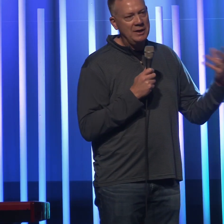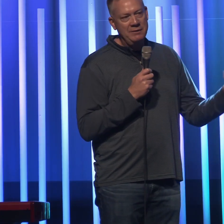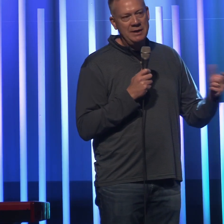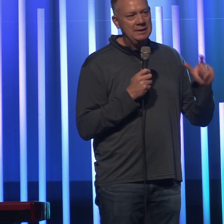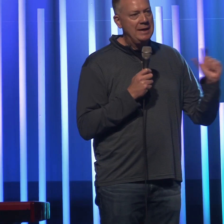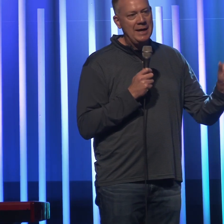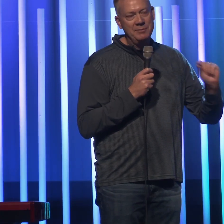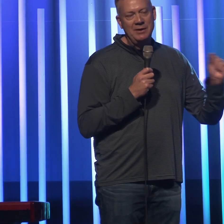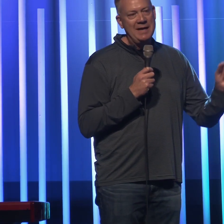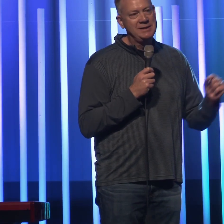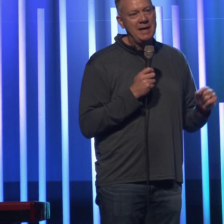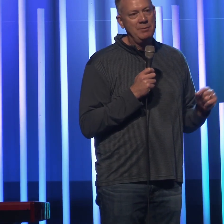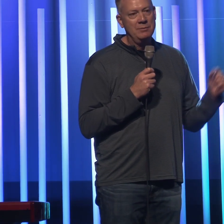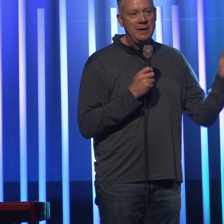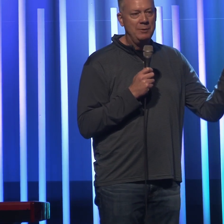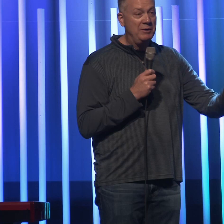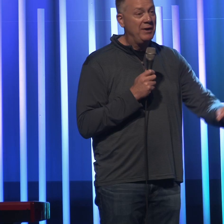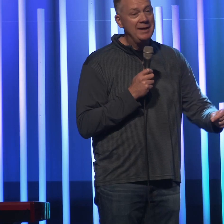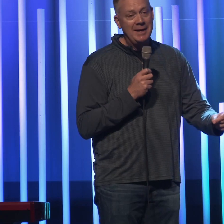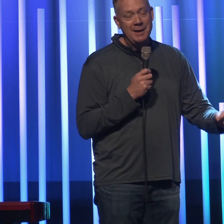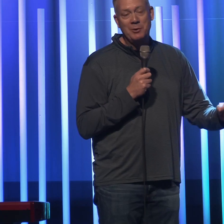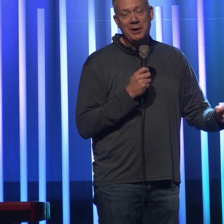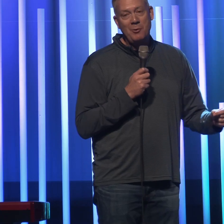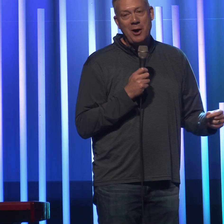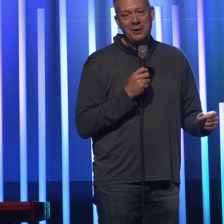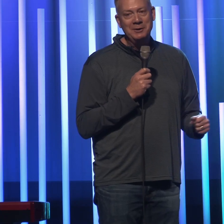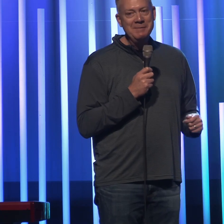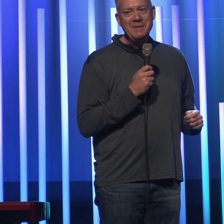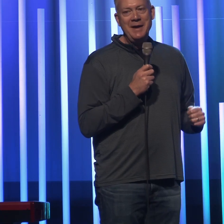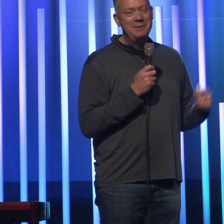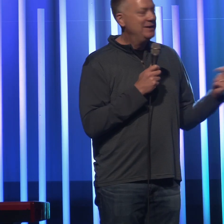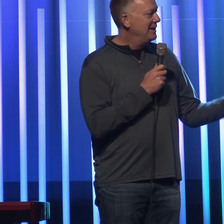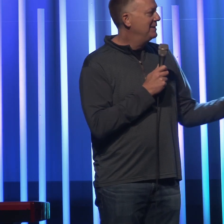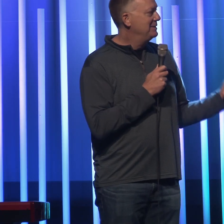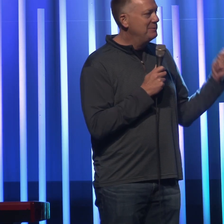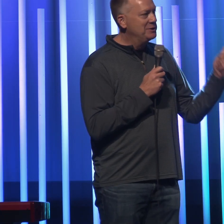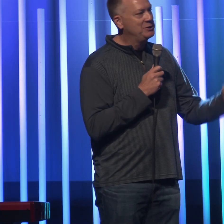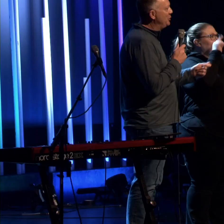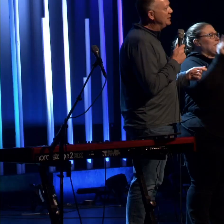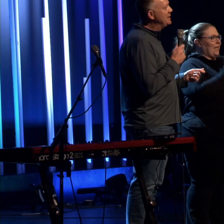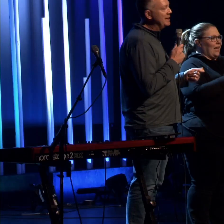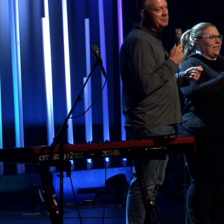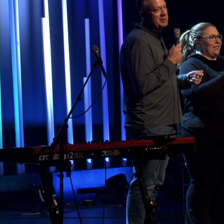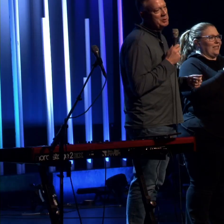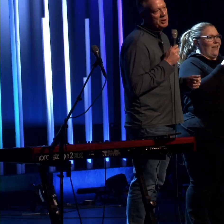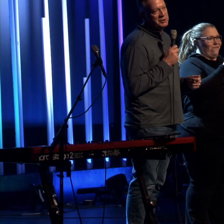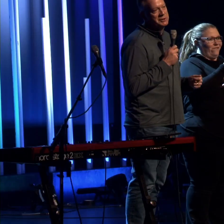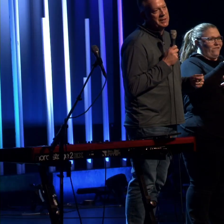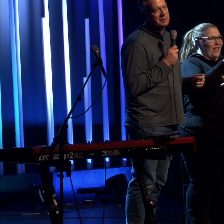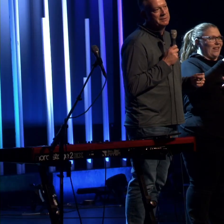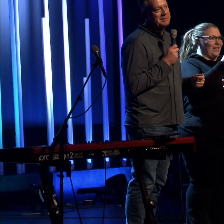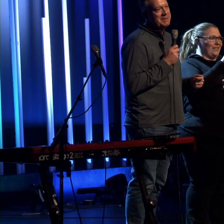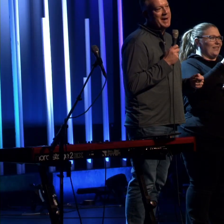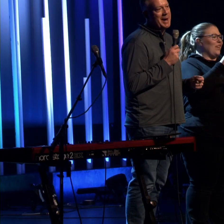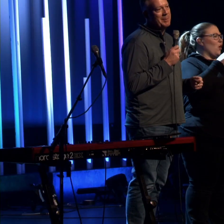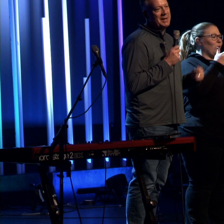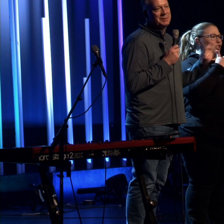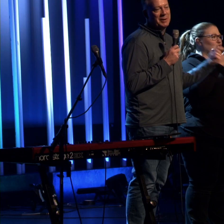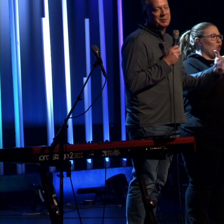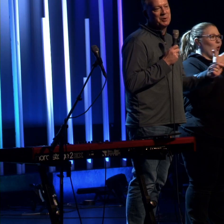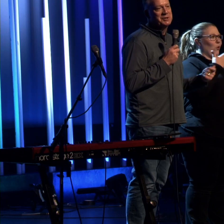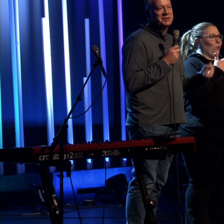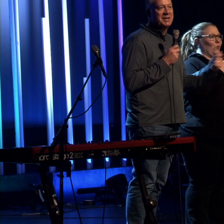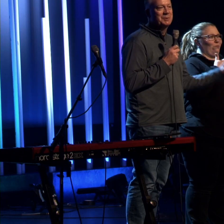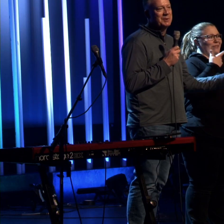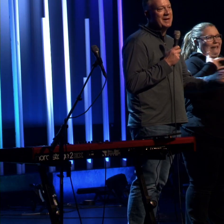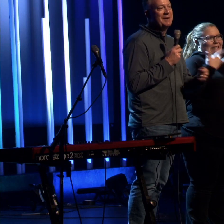we were leaving the last time, and we finally got him running water, he was so excited to be able to brush his teeth, and to be able